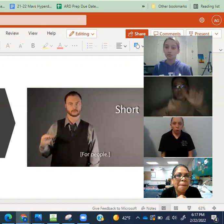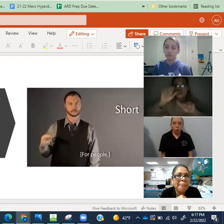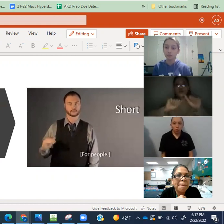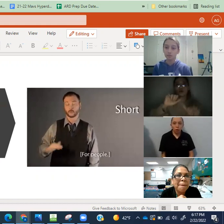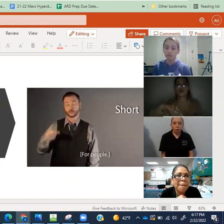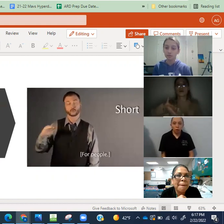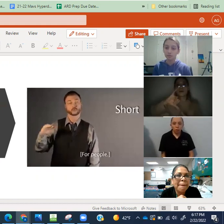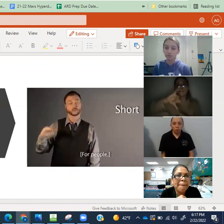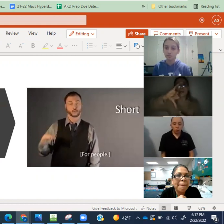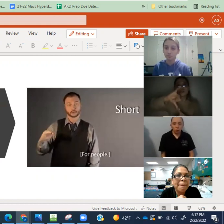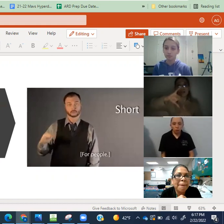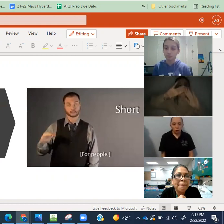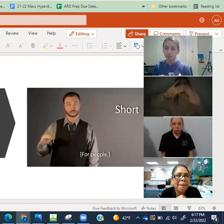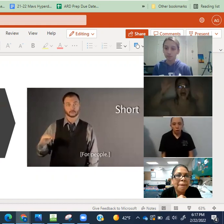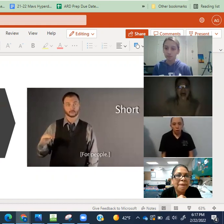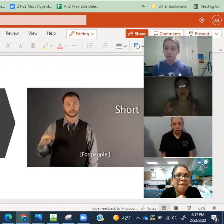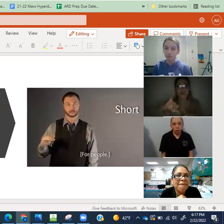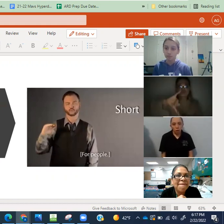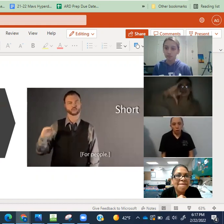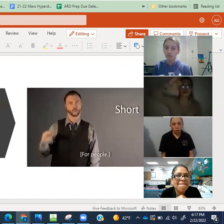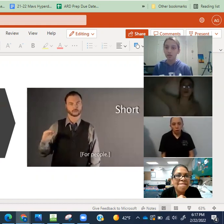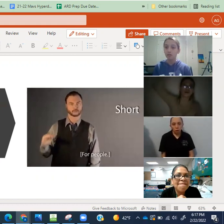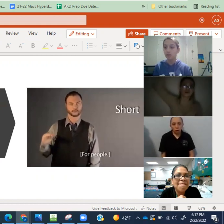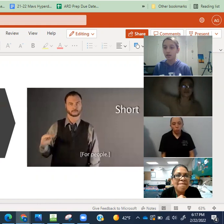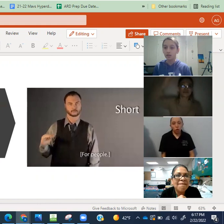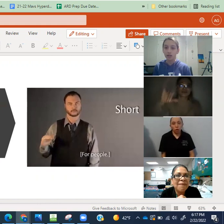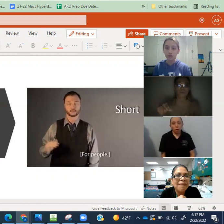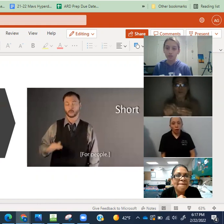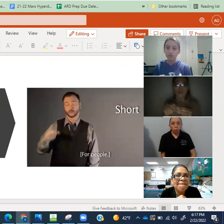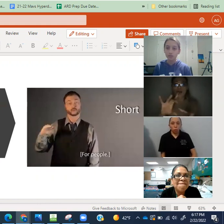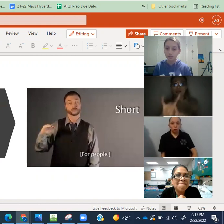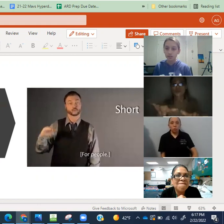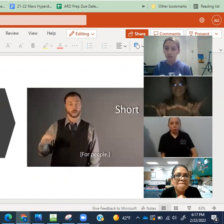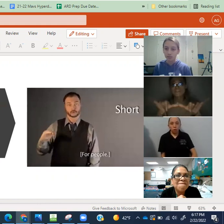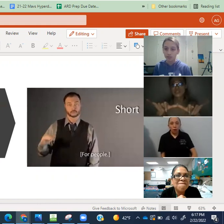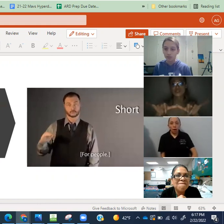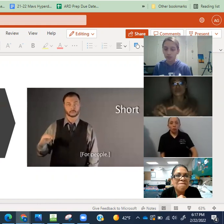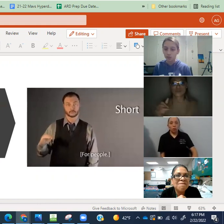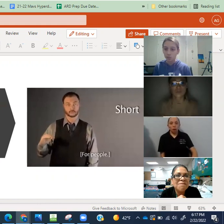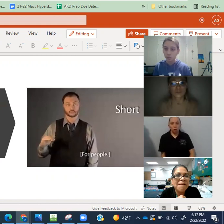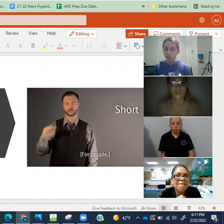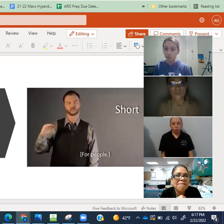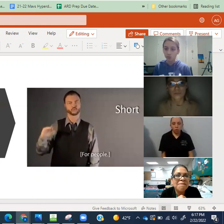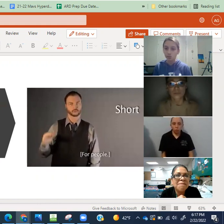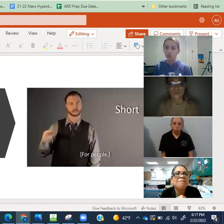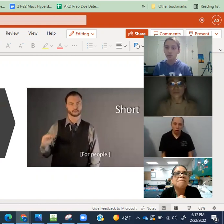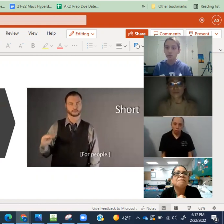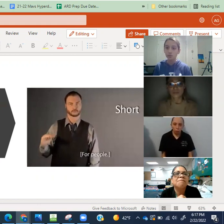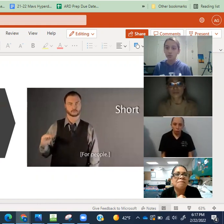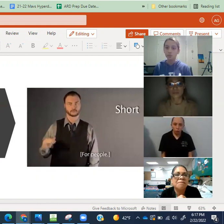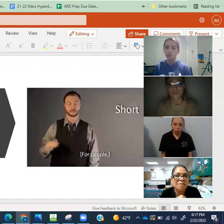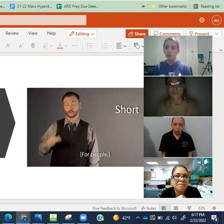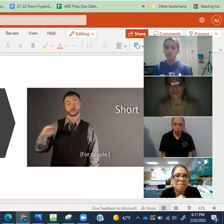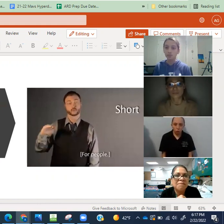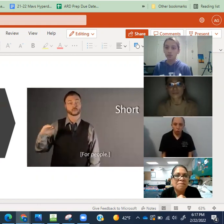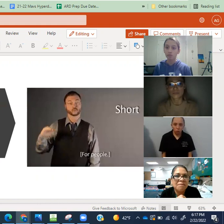So Like an you're 11. measuring the height the height of the house. This is for more